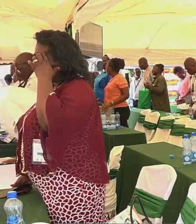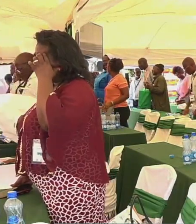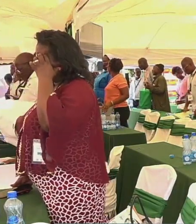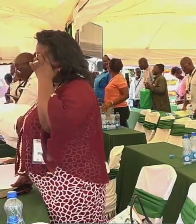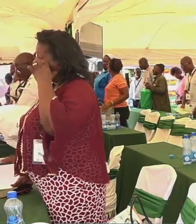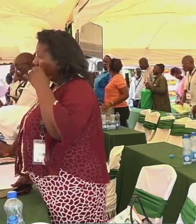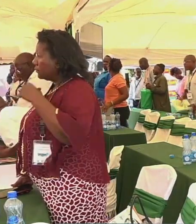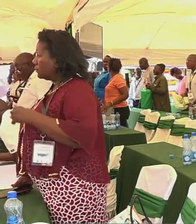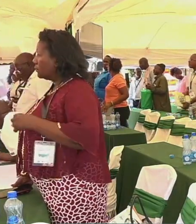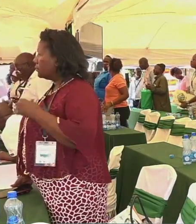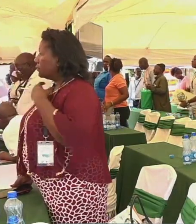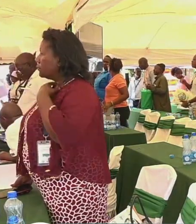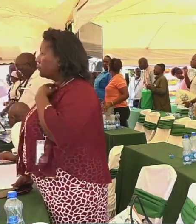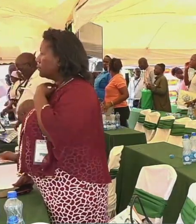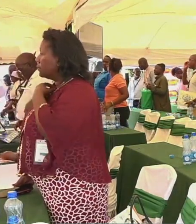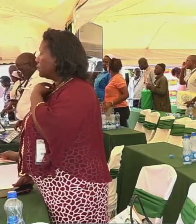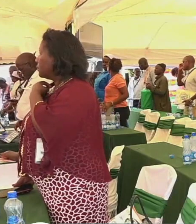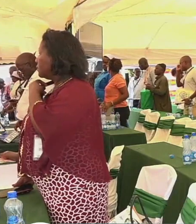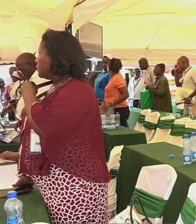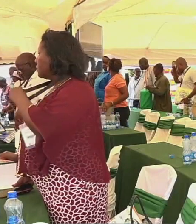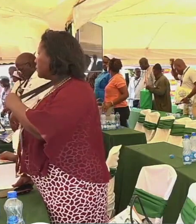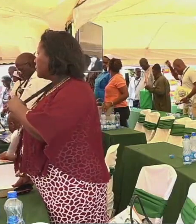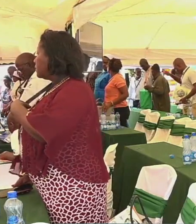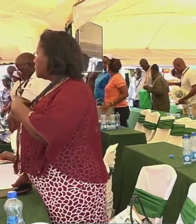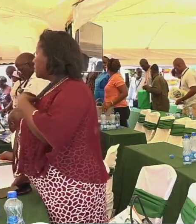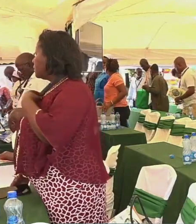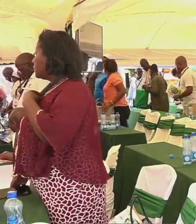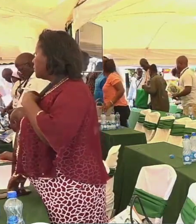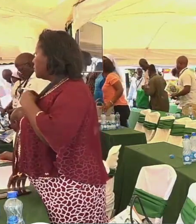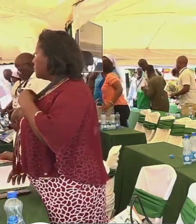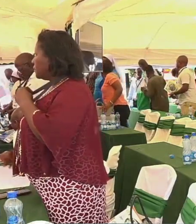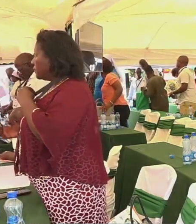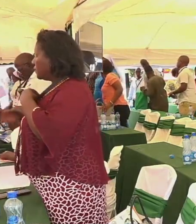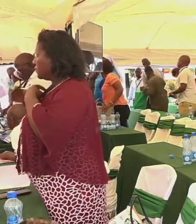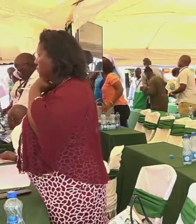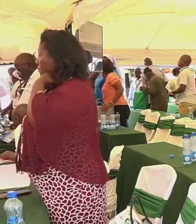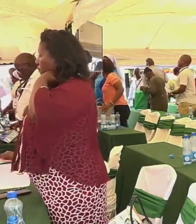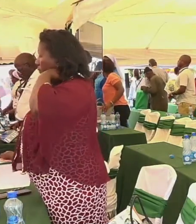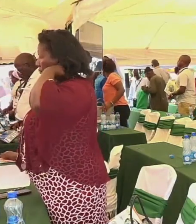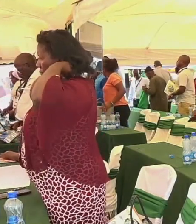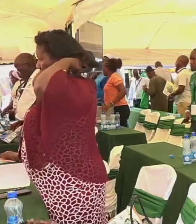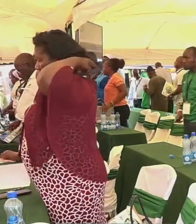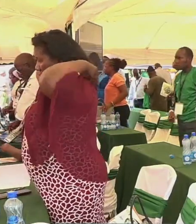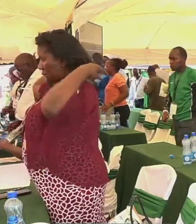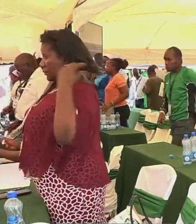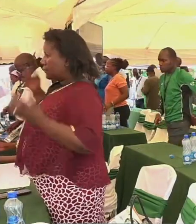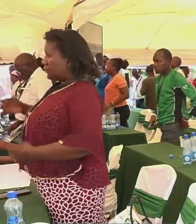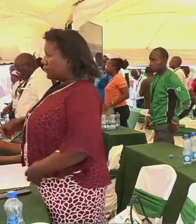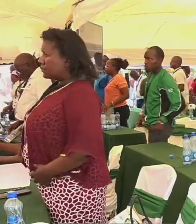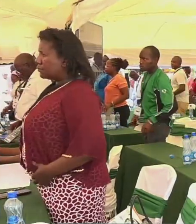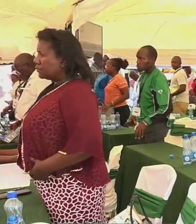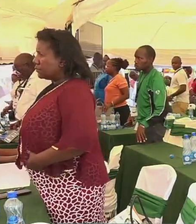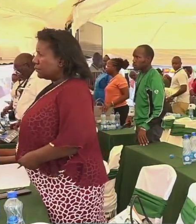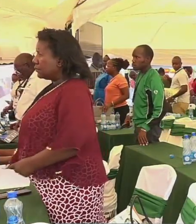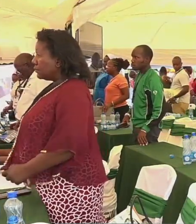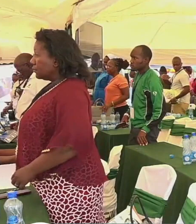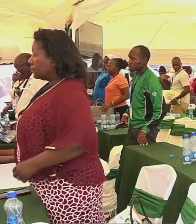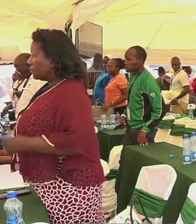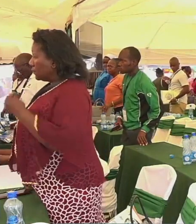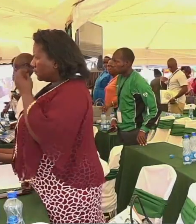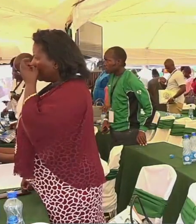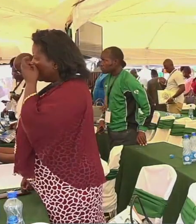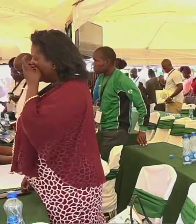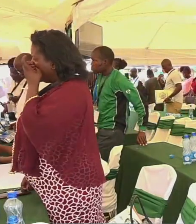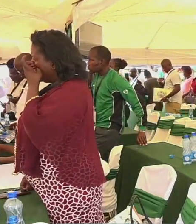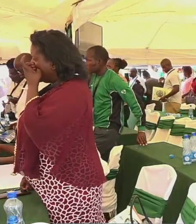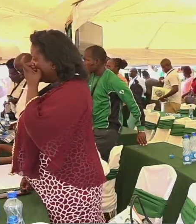But let's have the governor, first ladies. Could I get a few chairs placed here for them, kindly? Protocol